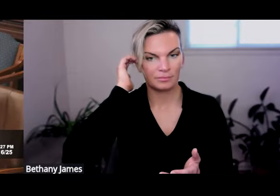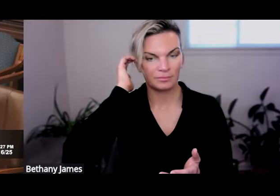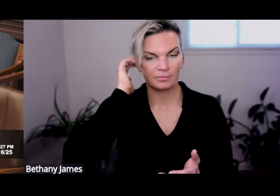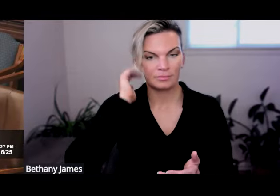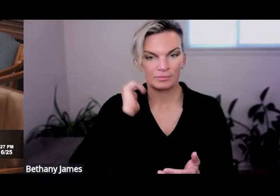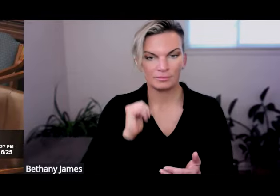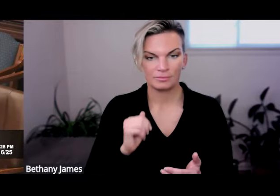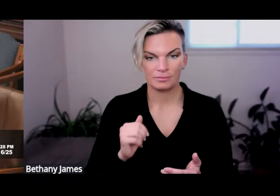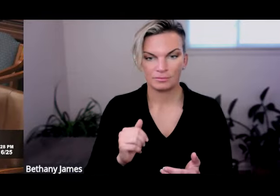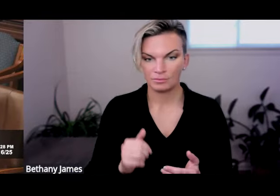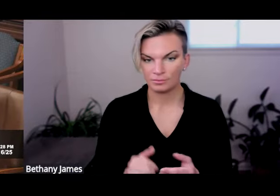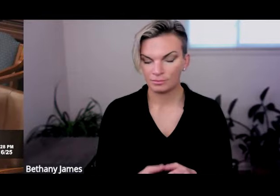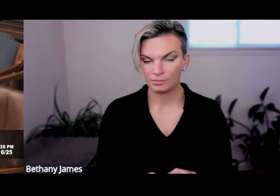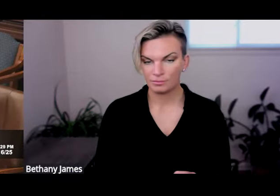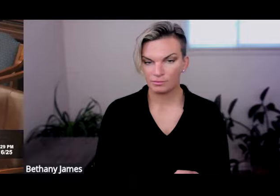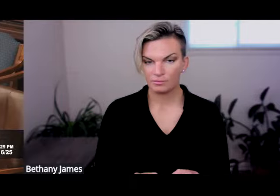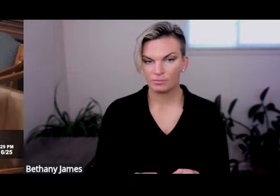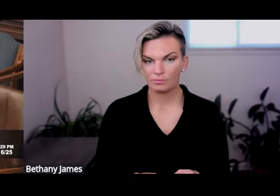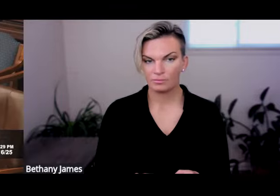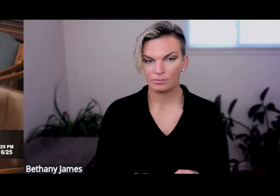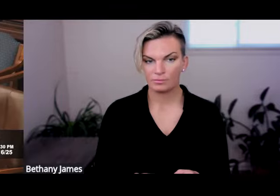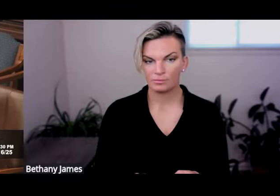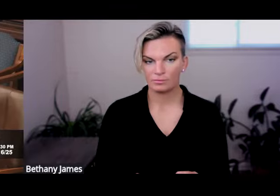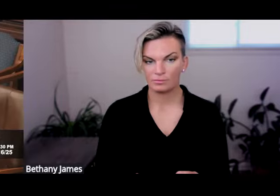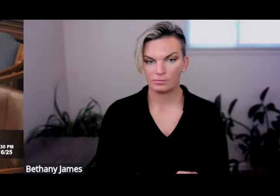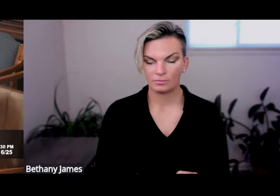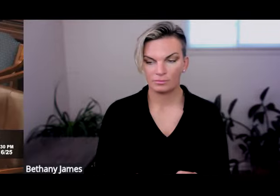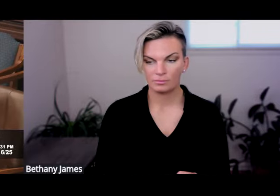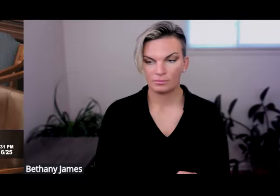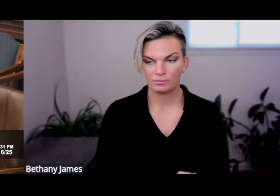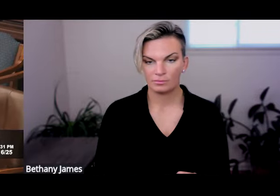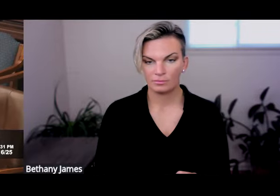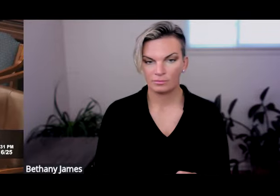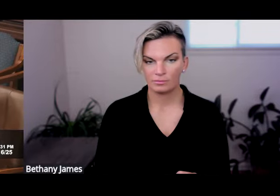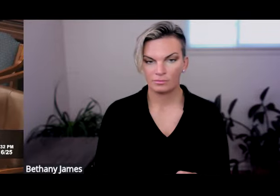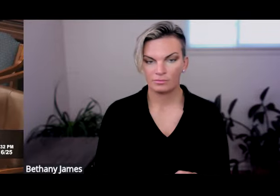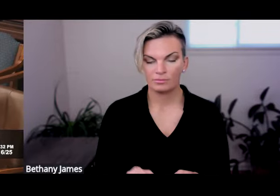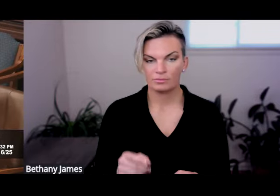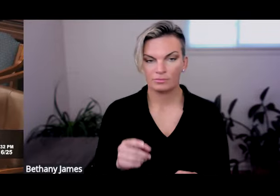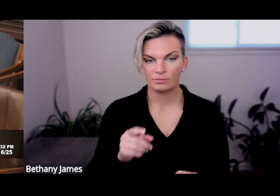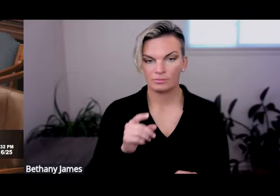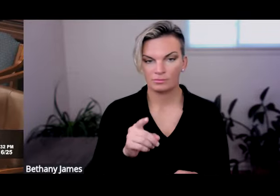You could be using, it's one word. Via.